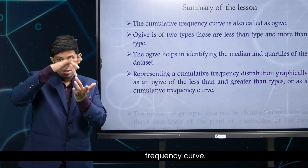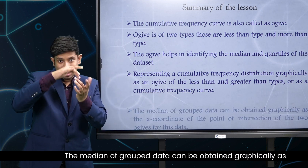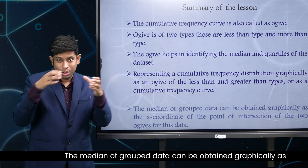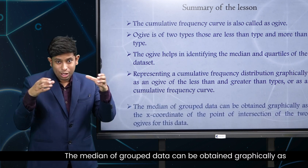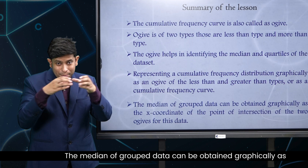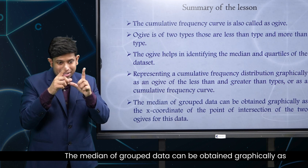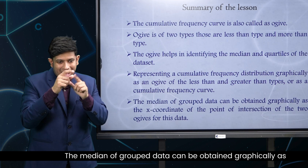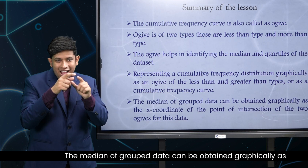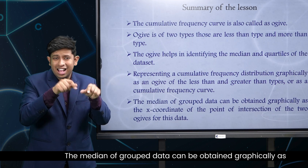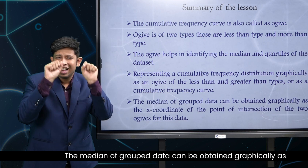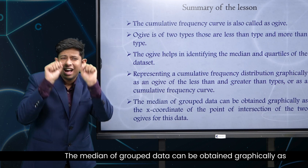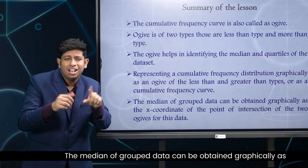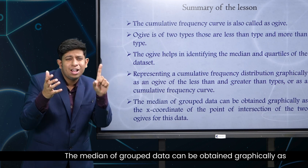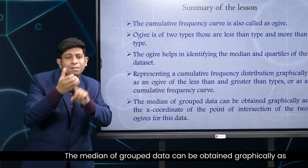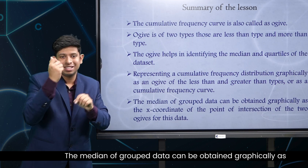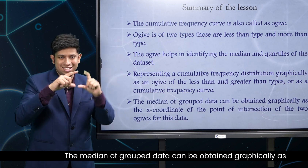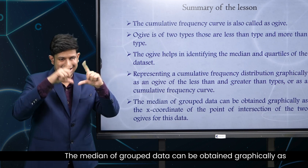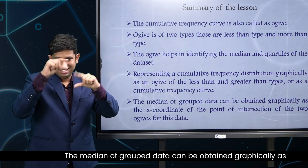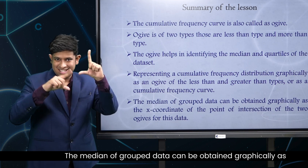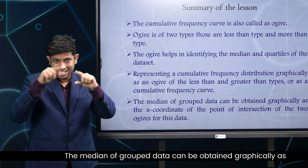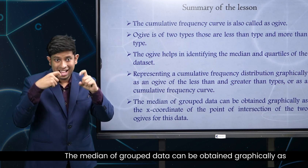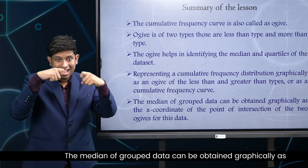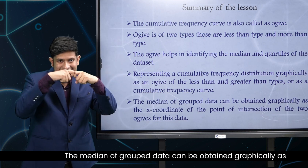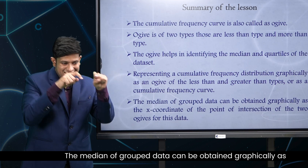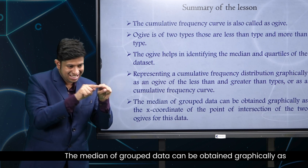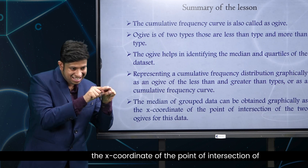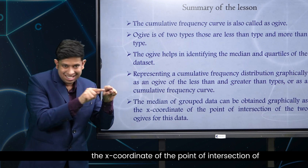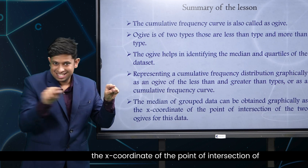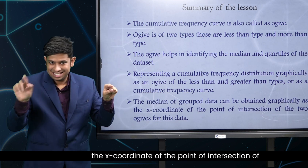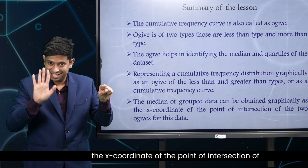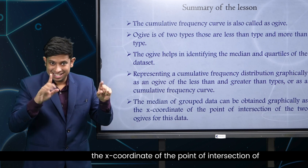The median of grouped data can be obtained graphically as the x-coordinate of